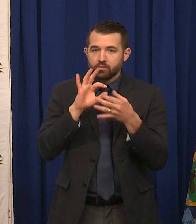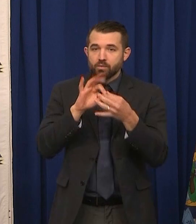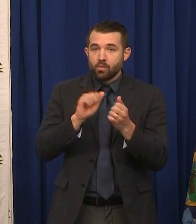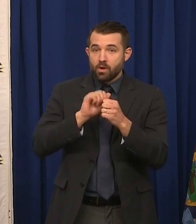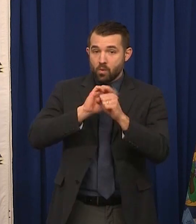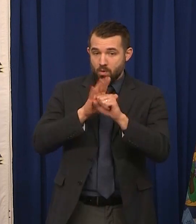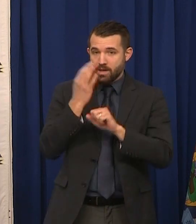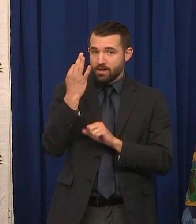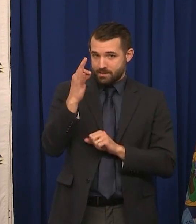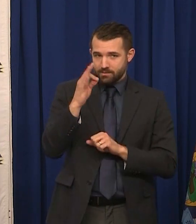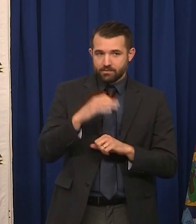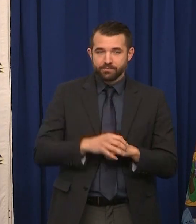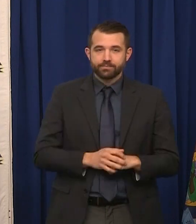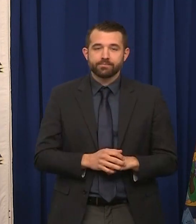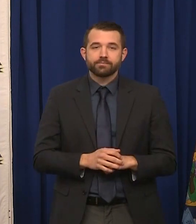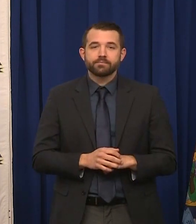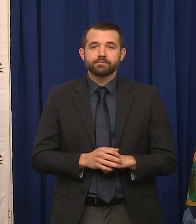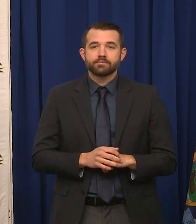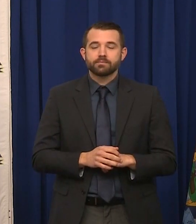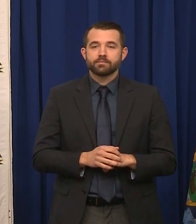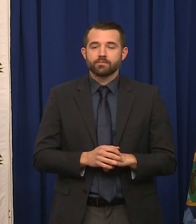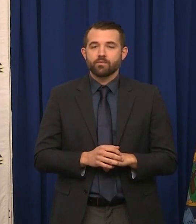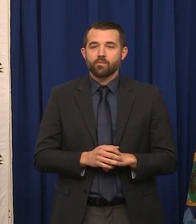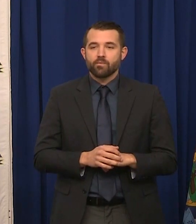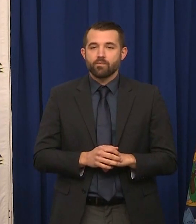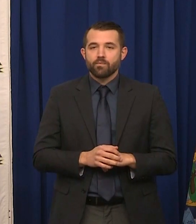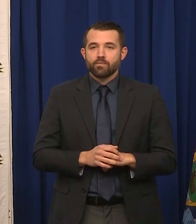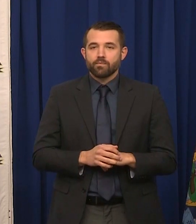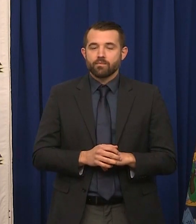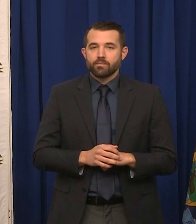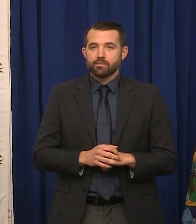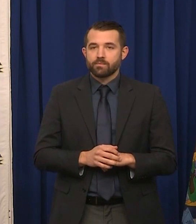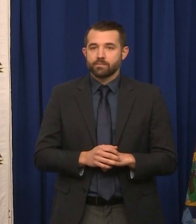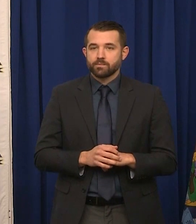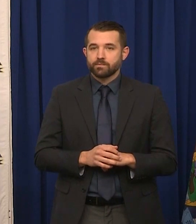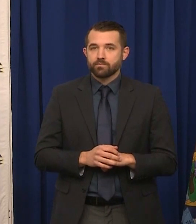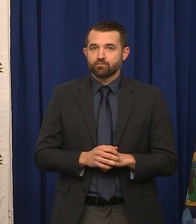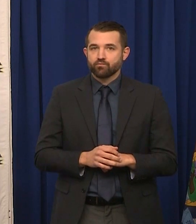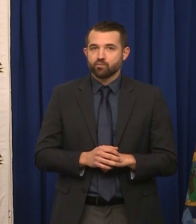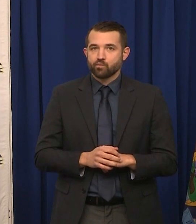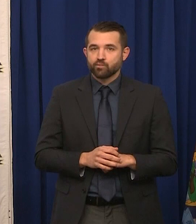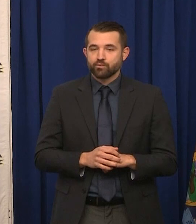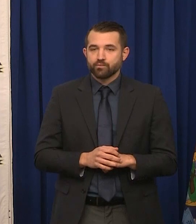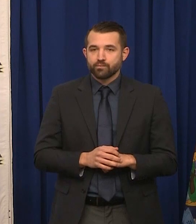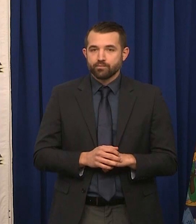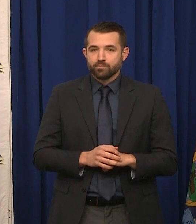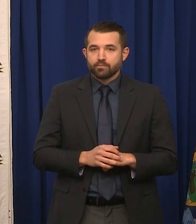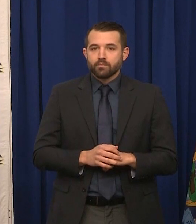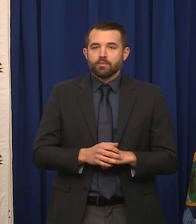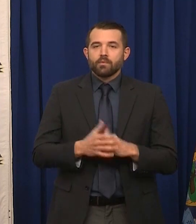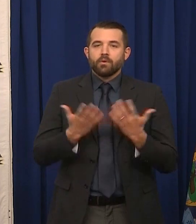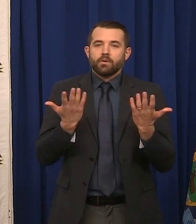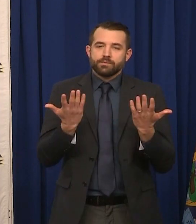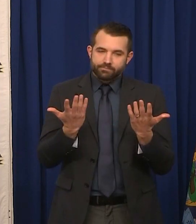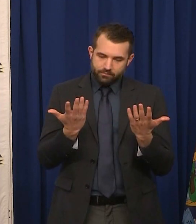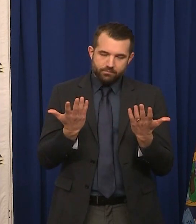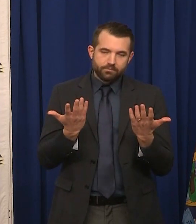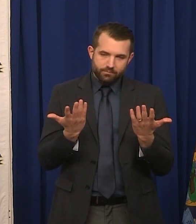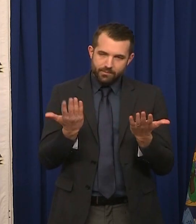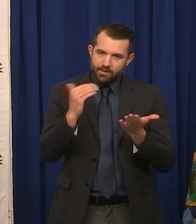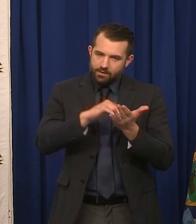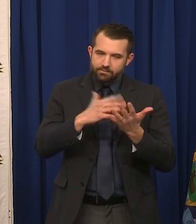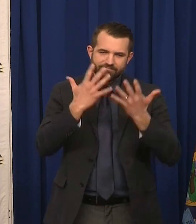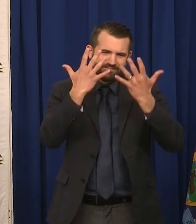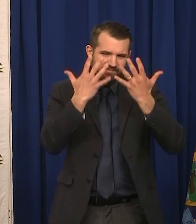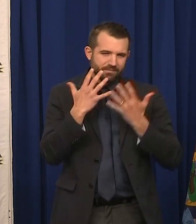state. And we again begin this morning's briefing on another sad note. The